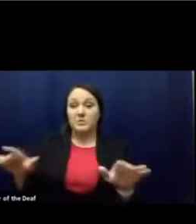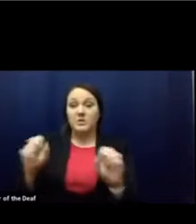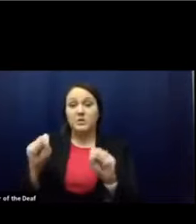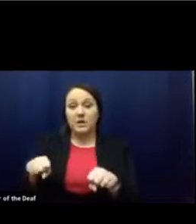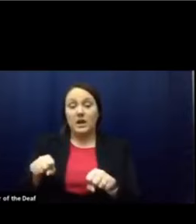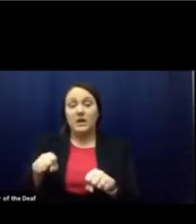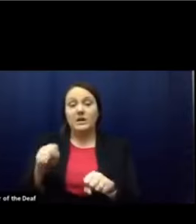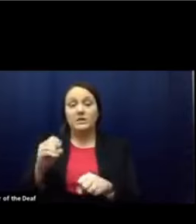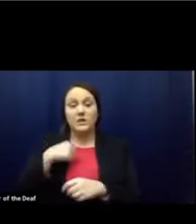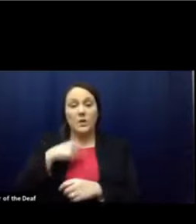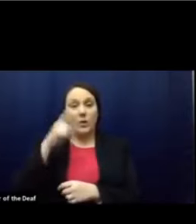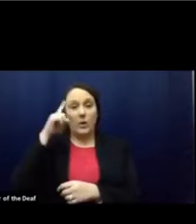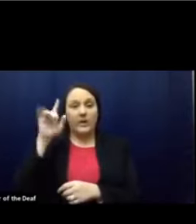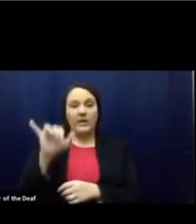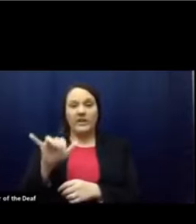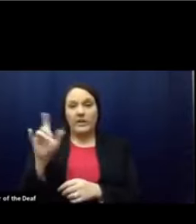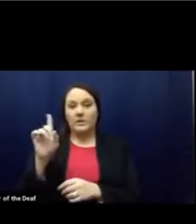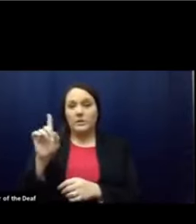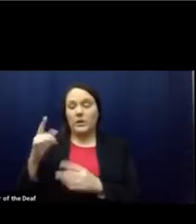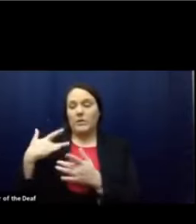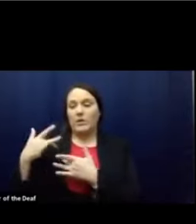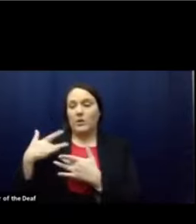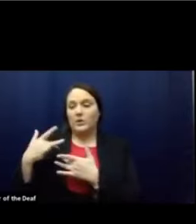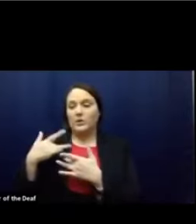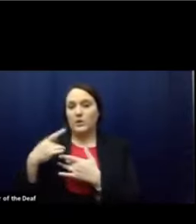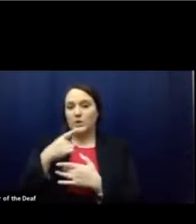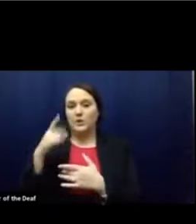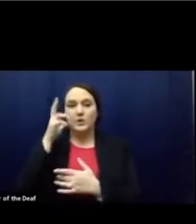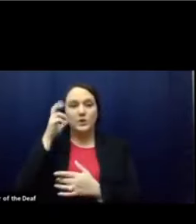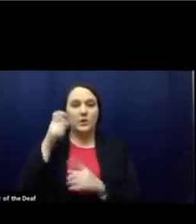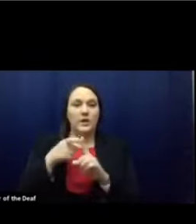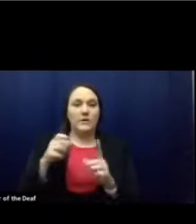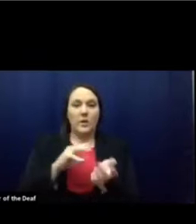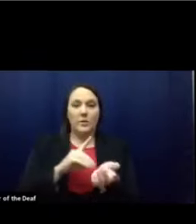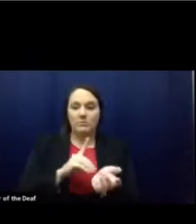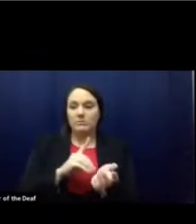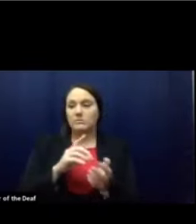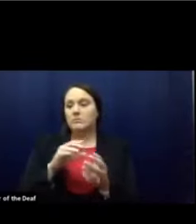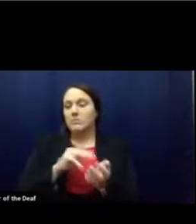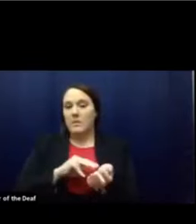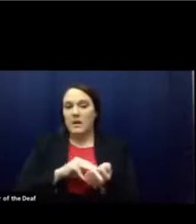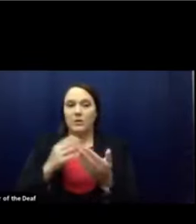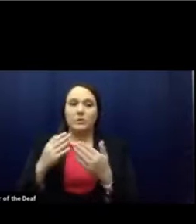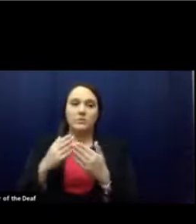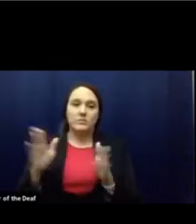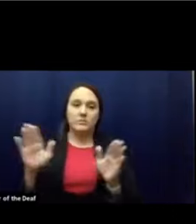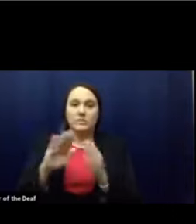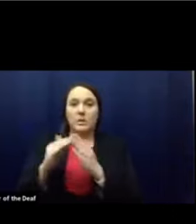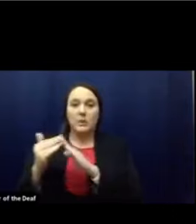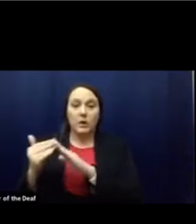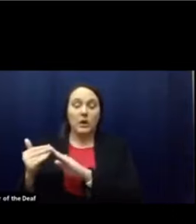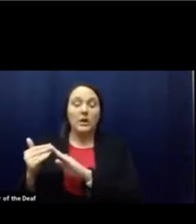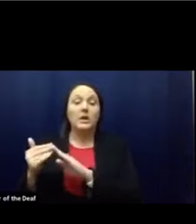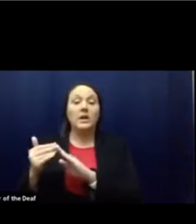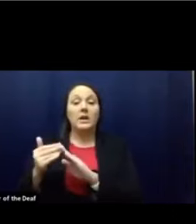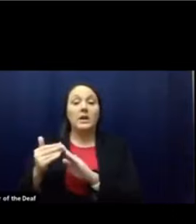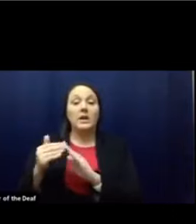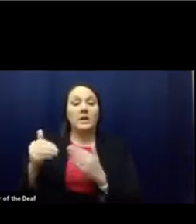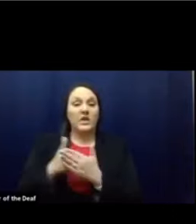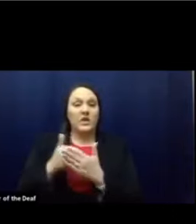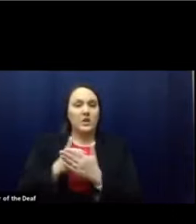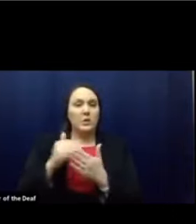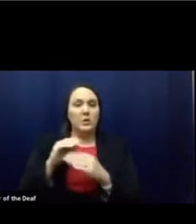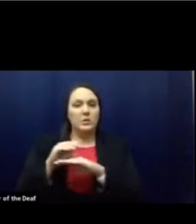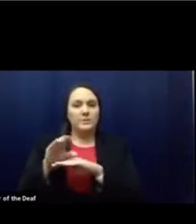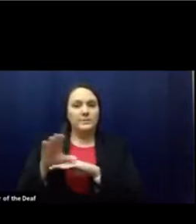And so I think that's where the concerns that you're hearing from many in the medical and public health community about the new guidance plays out. It's also